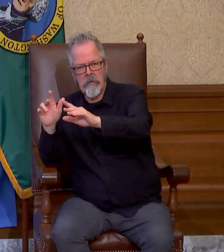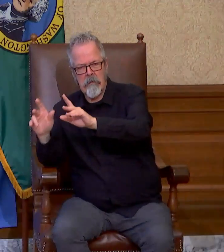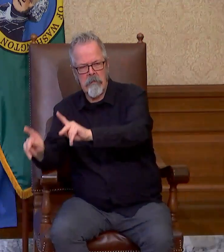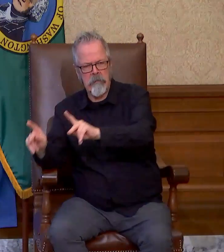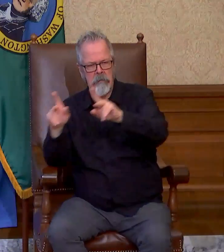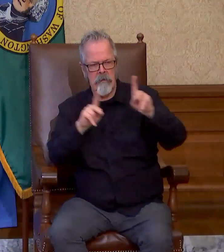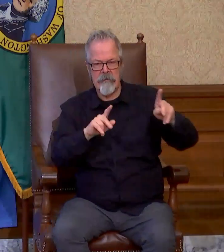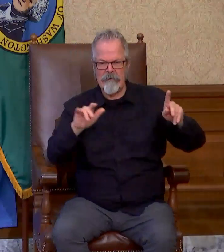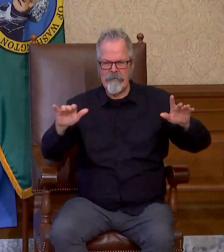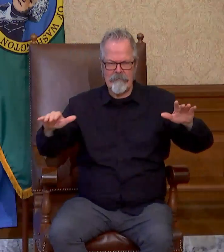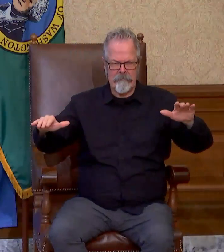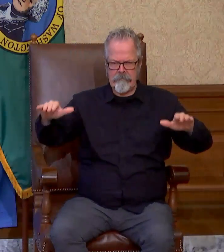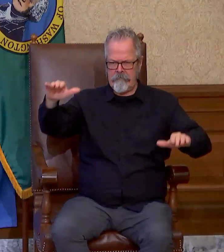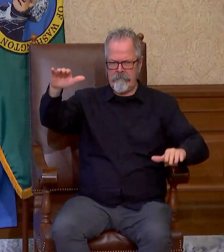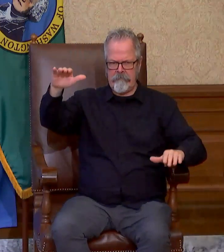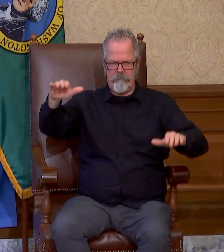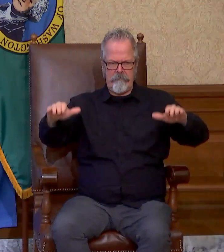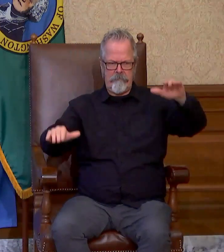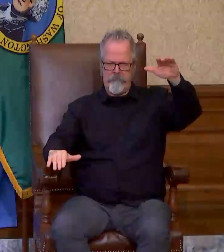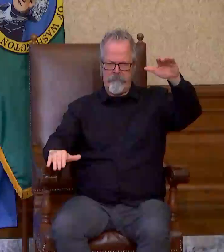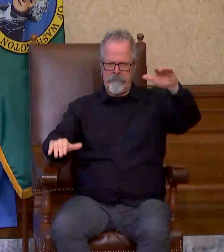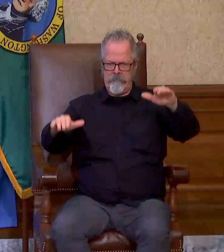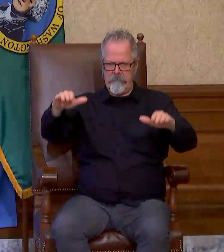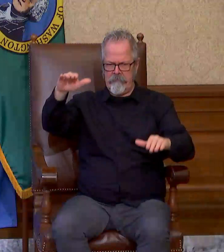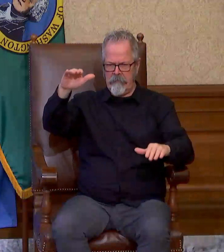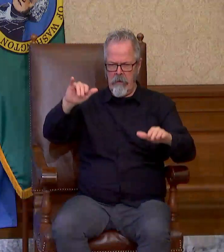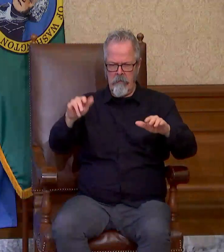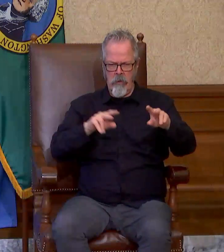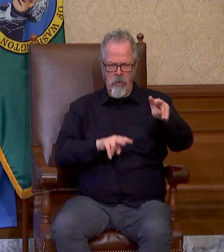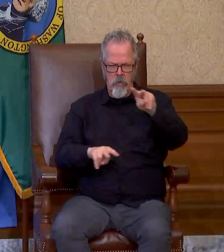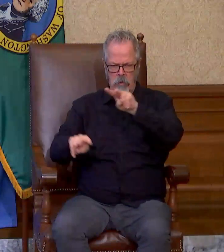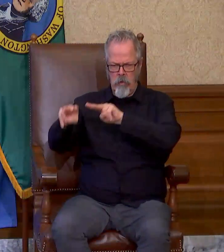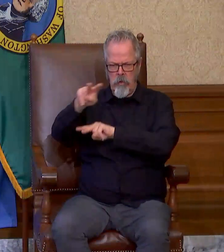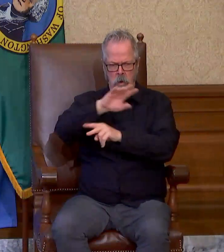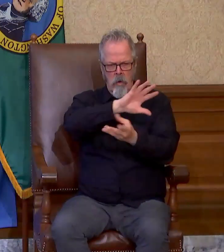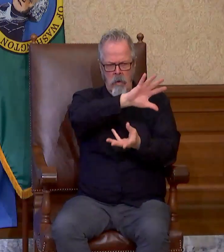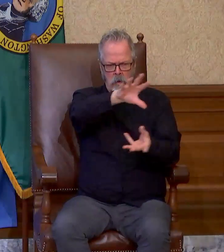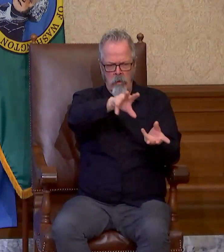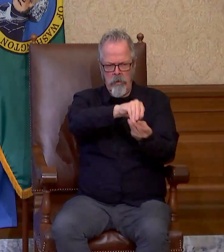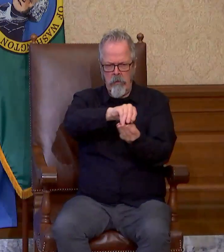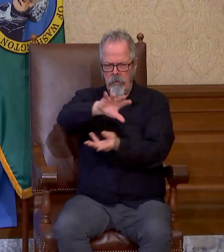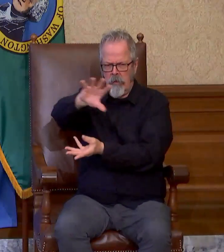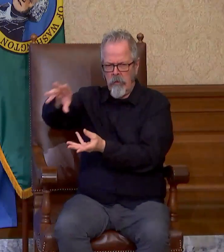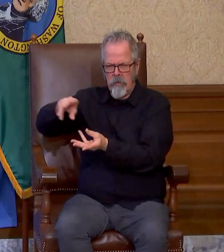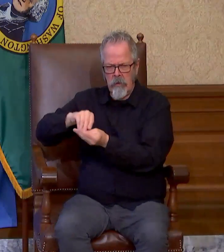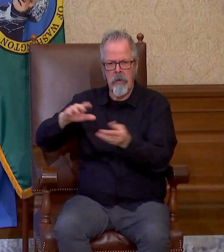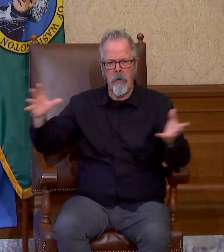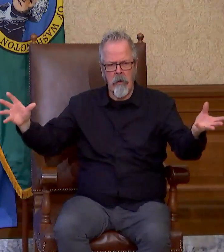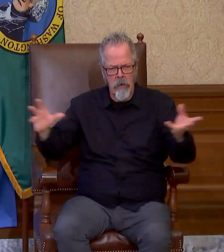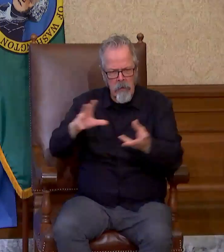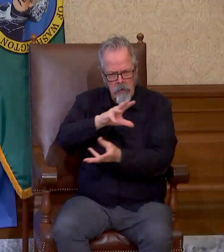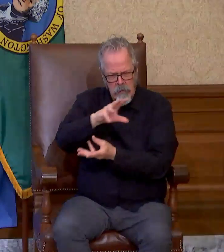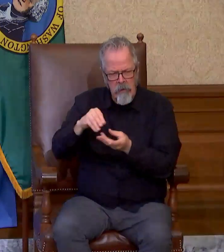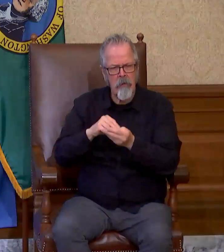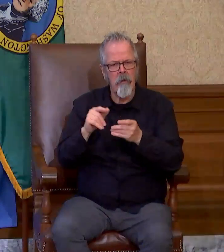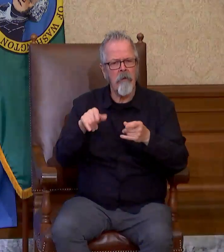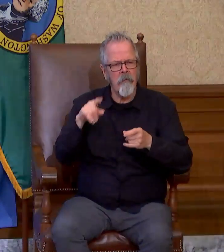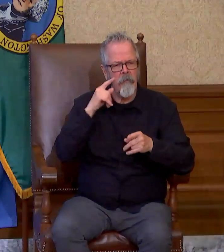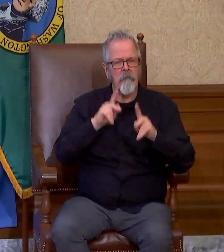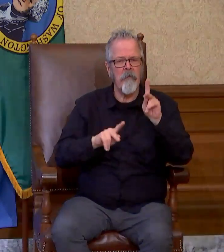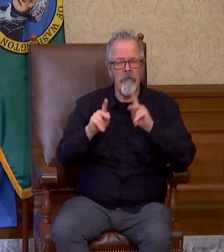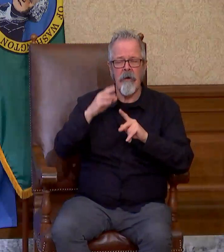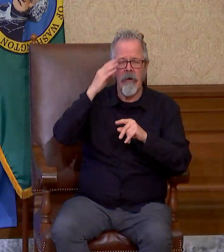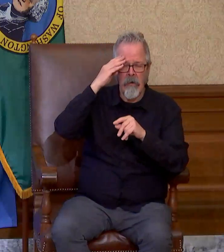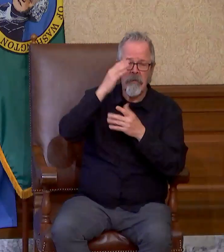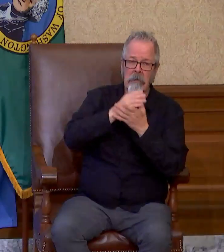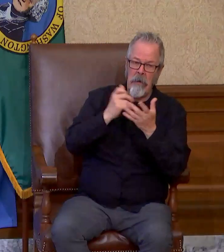people. People want, an exact number, and they want to know what we need to get to. And I think that the